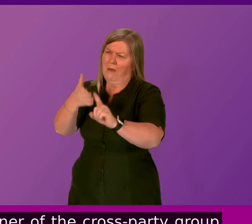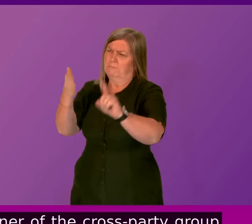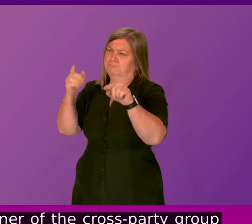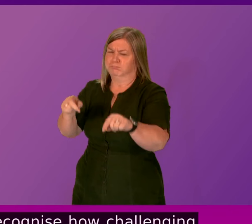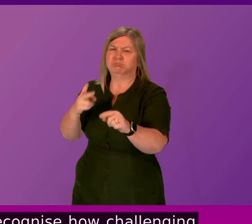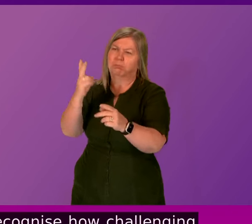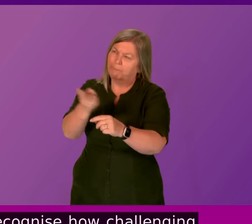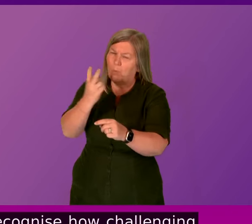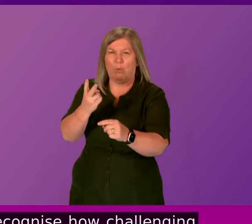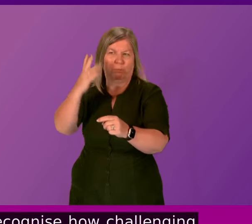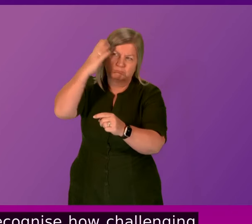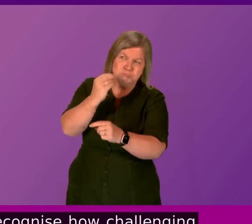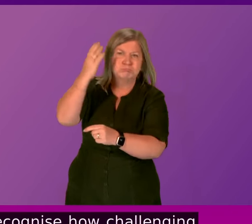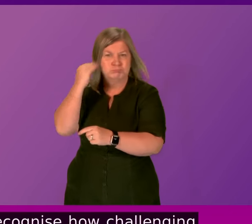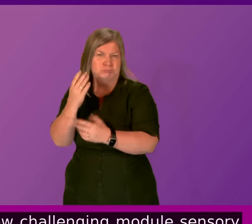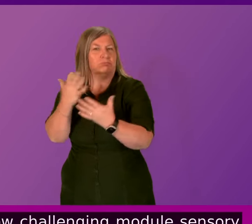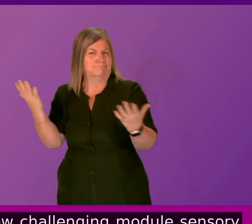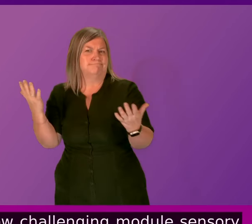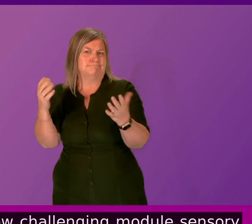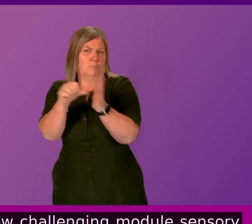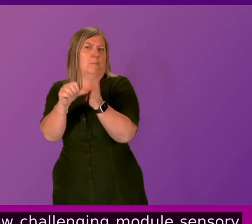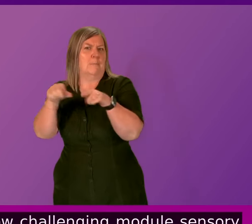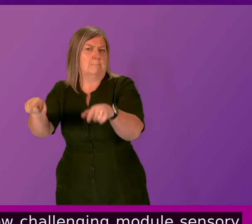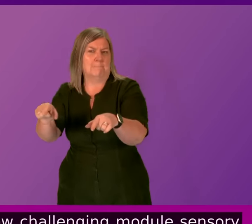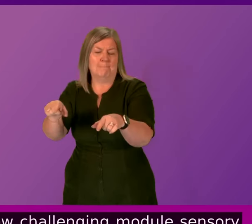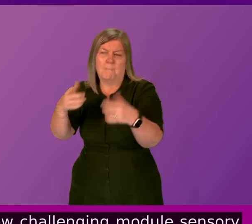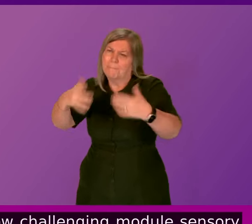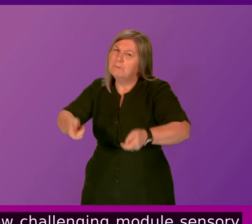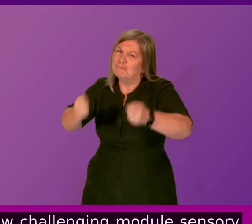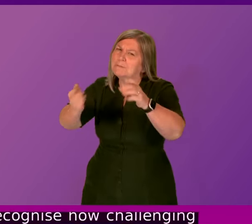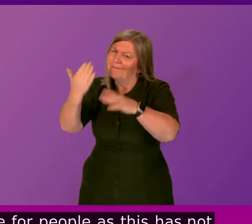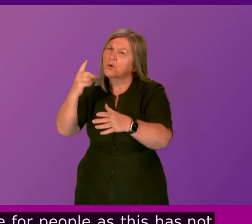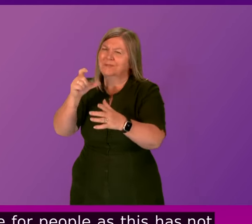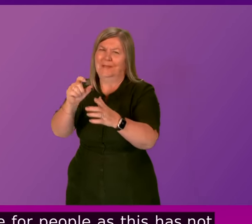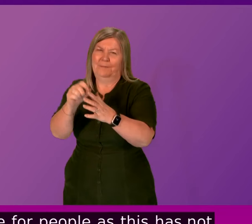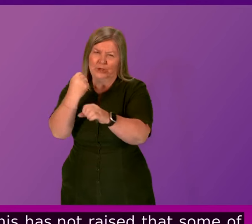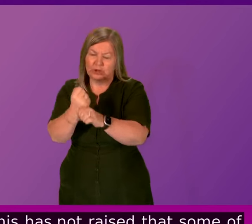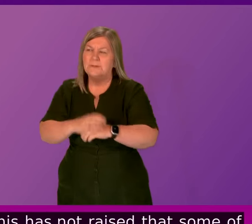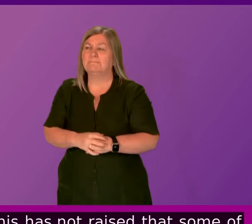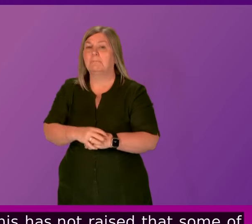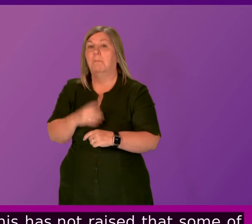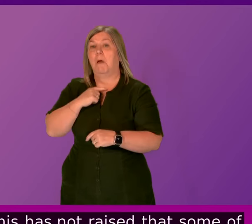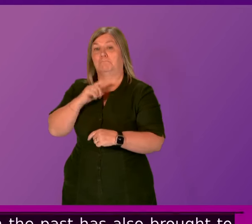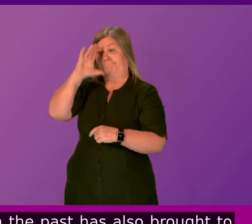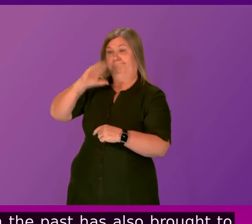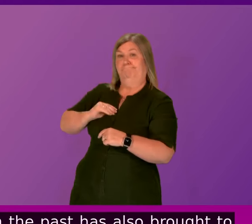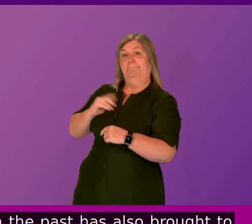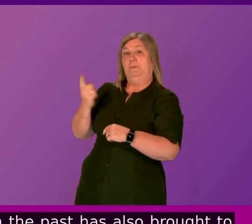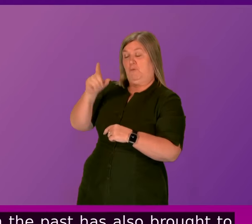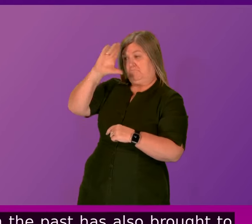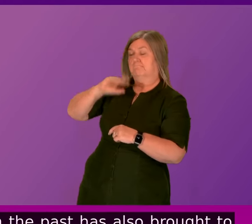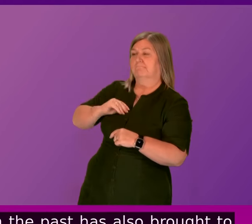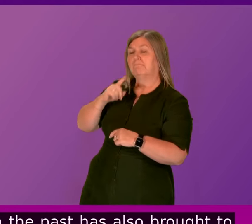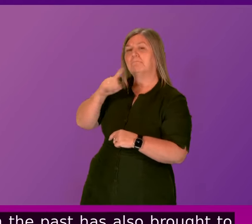this has been raised at some of our cross-party meetings in the past. It's also been brought to my attention by a constituent with dual sensory